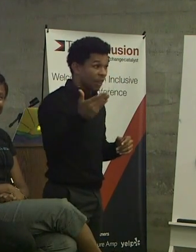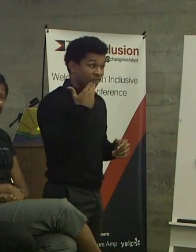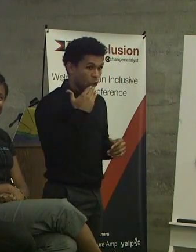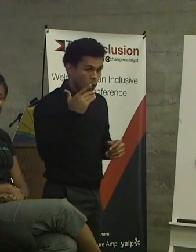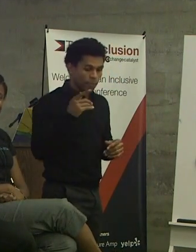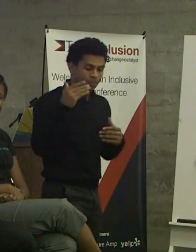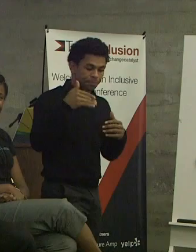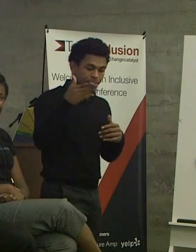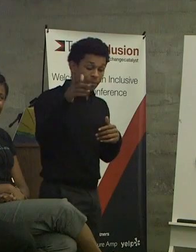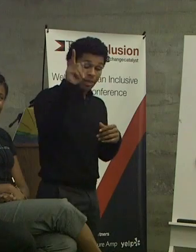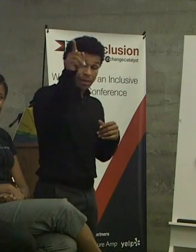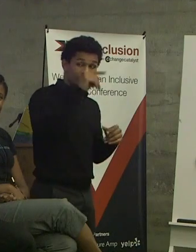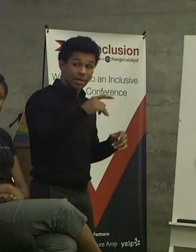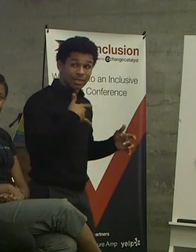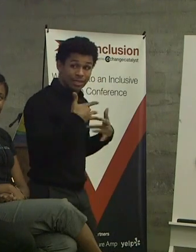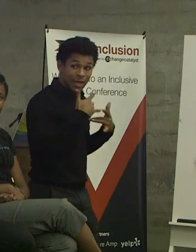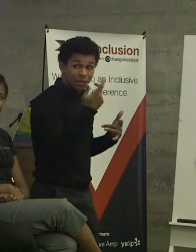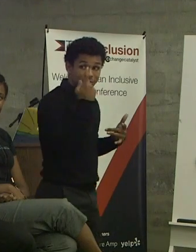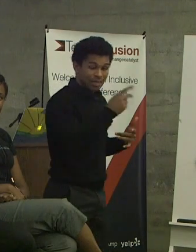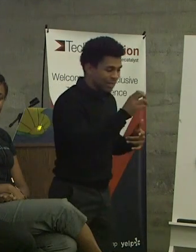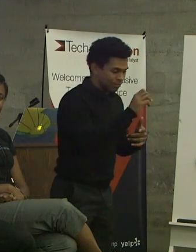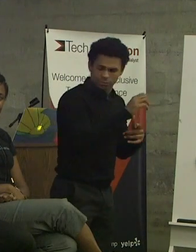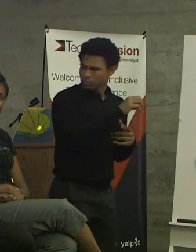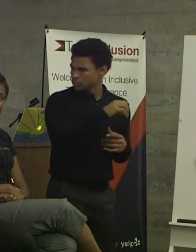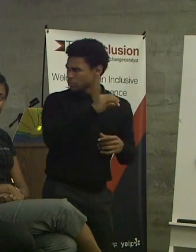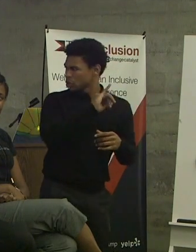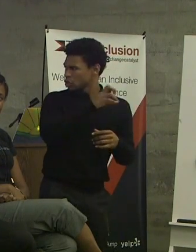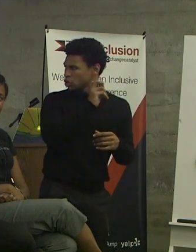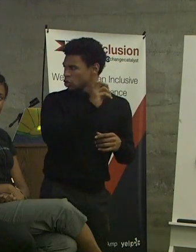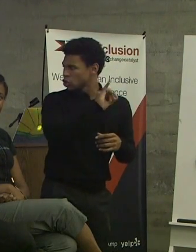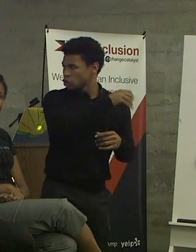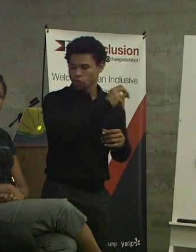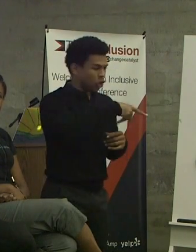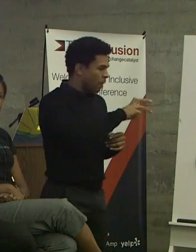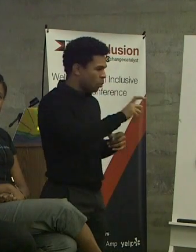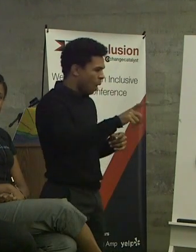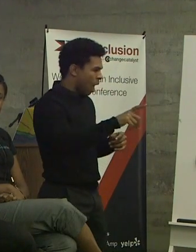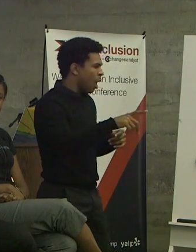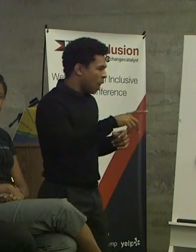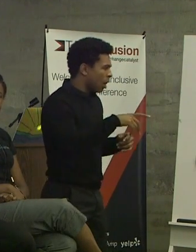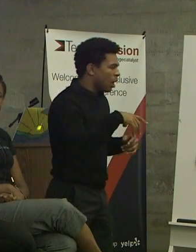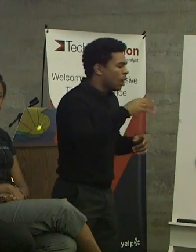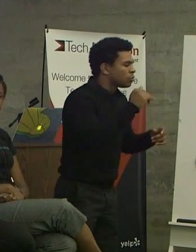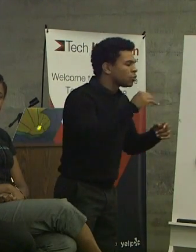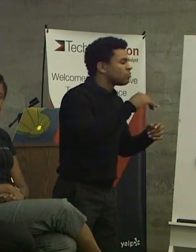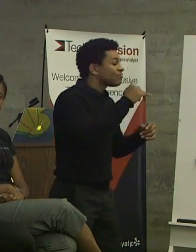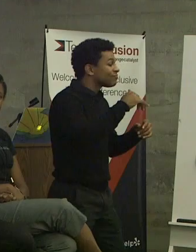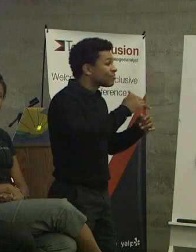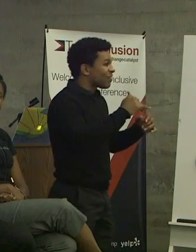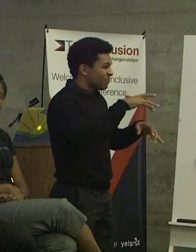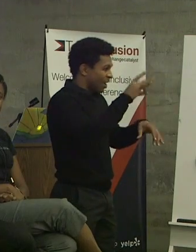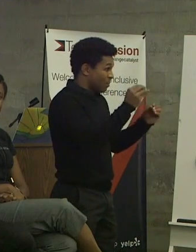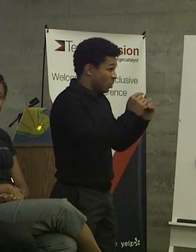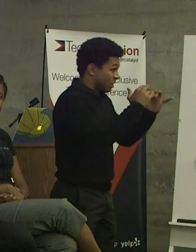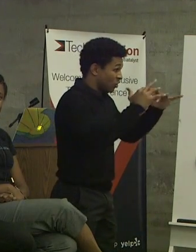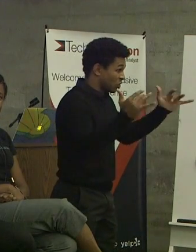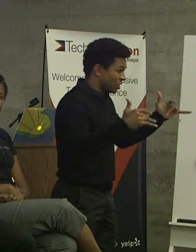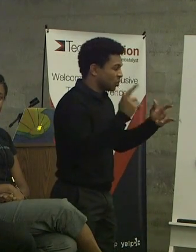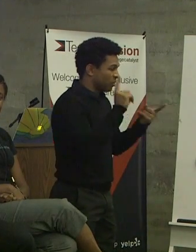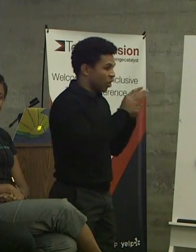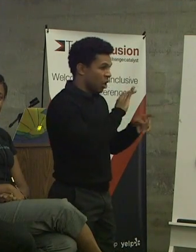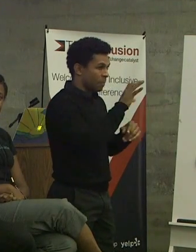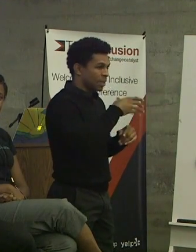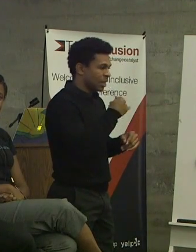It's exciting to see companies like Stemd and Jopwell bringing so many more diverse candidates to companies. And I think one of the big problems we